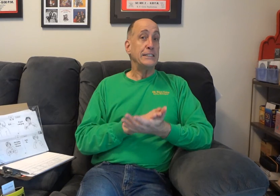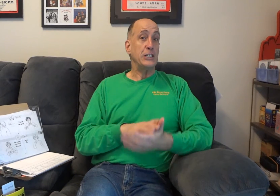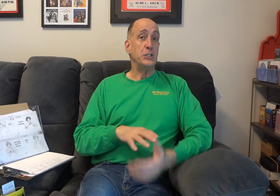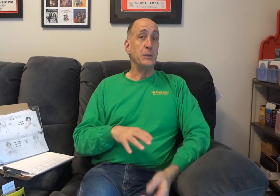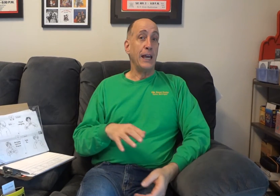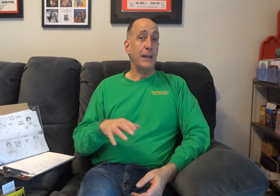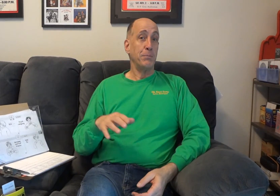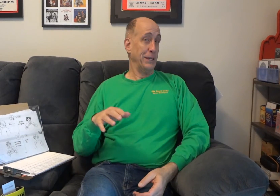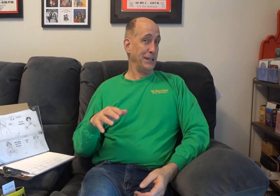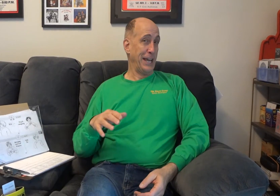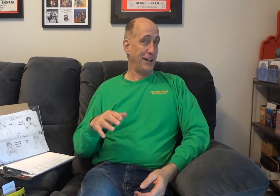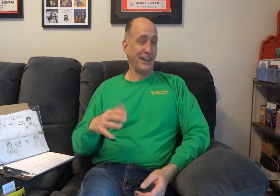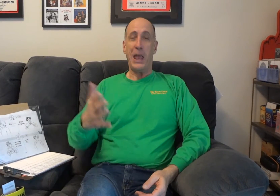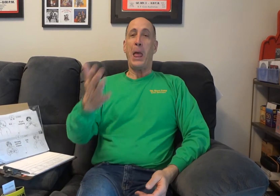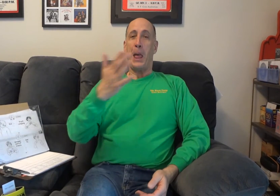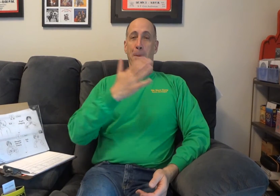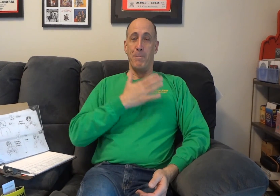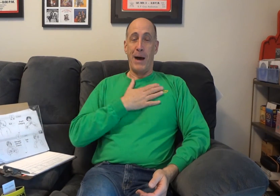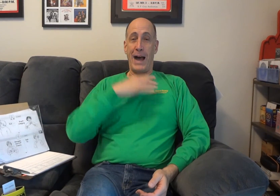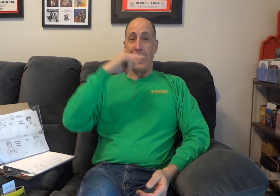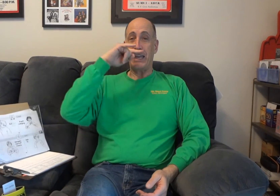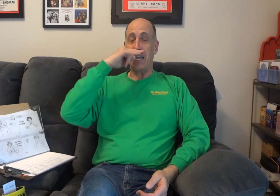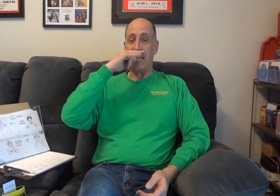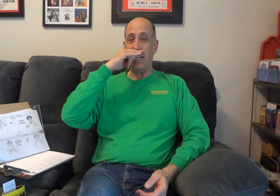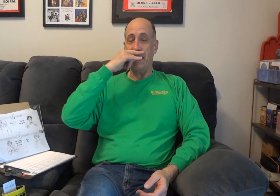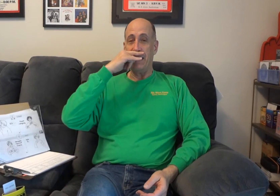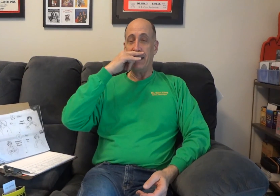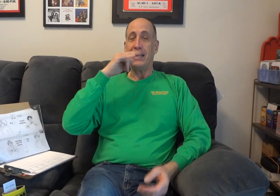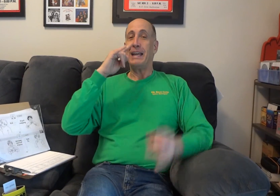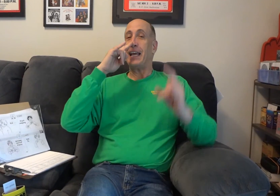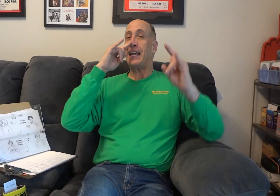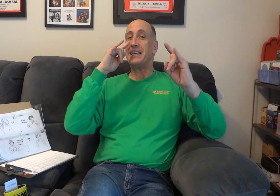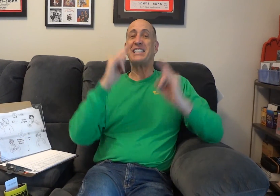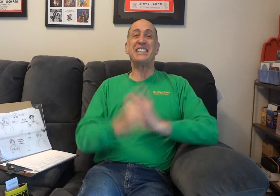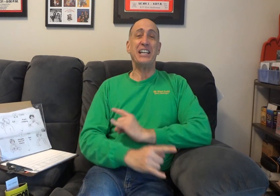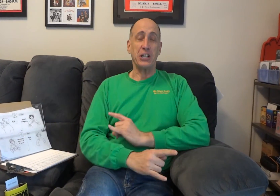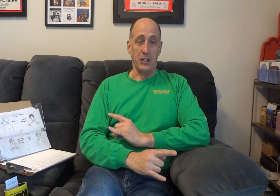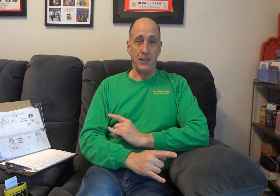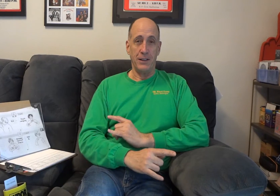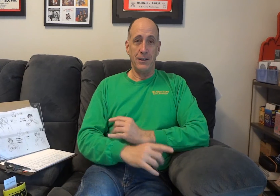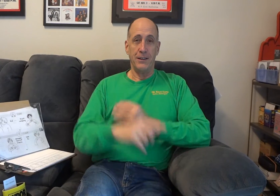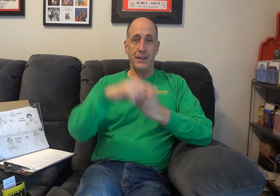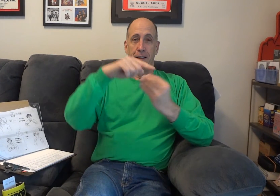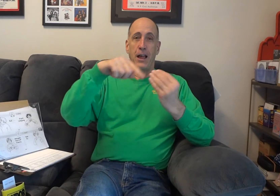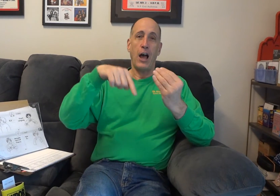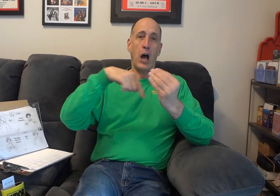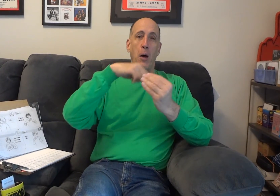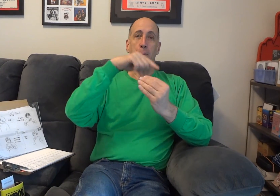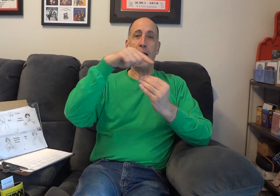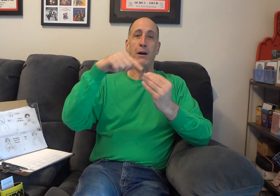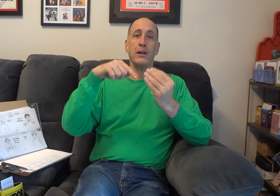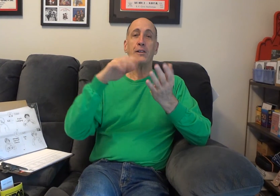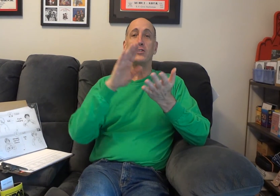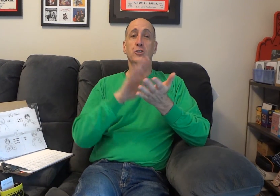did you get, peanut gallery? My kid is cynical about